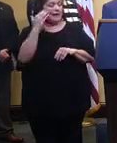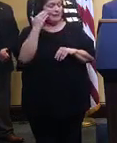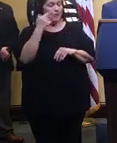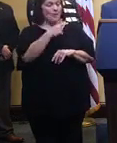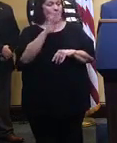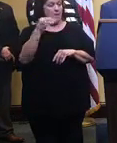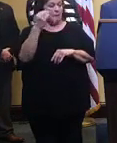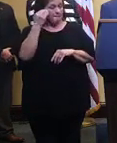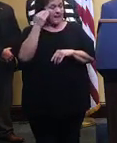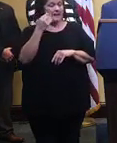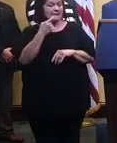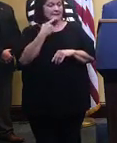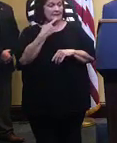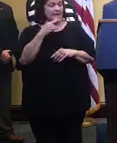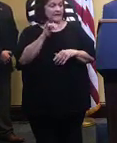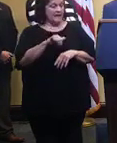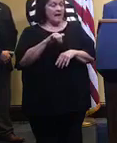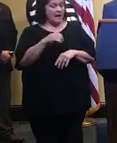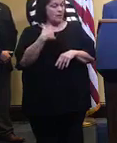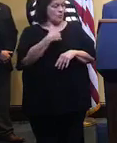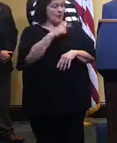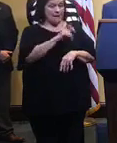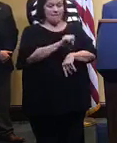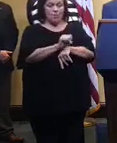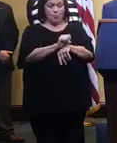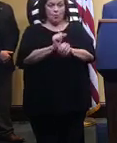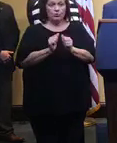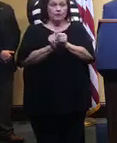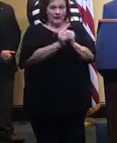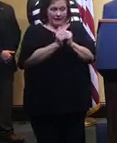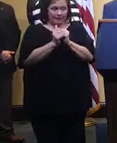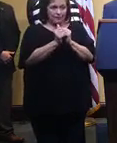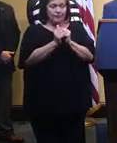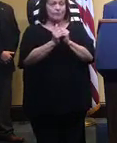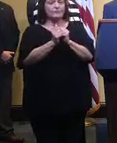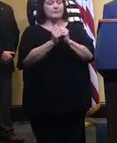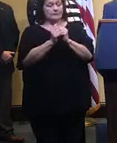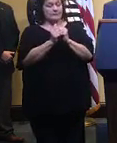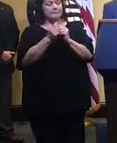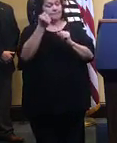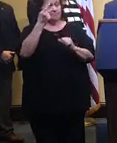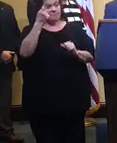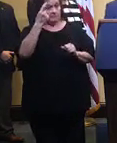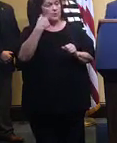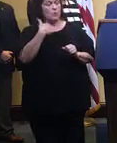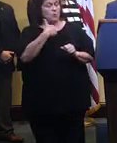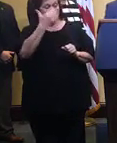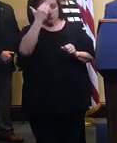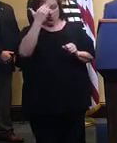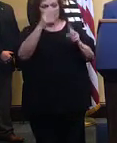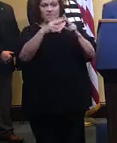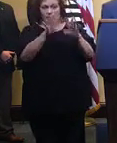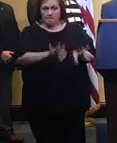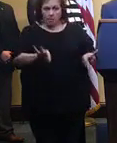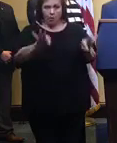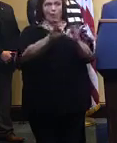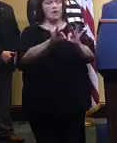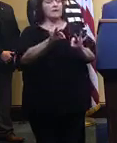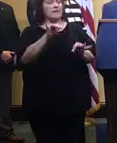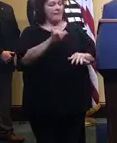fair share, so did Ramsey, and I have to assure you that that was a crucial occurrence. It kept us